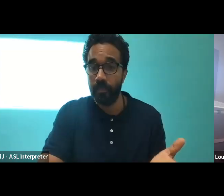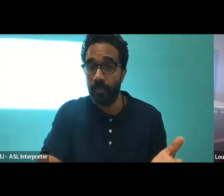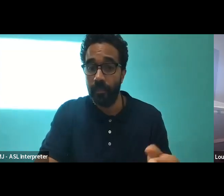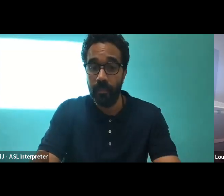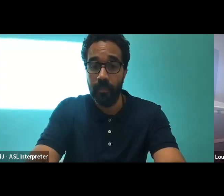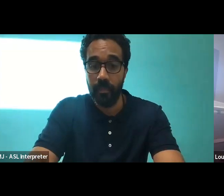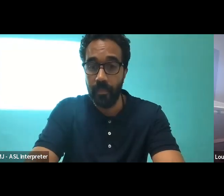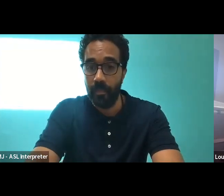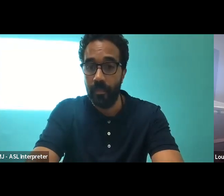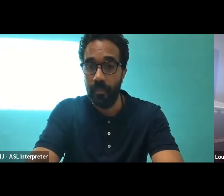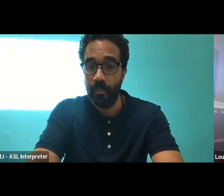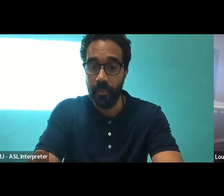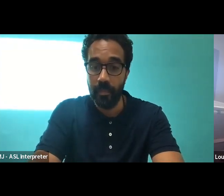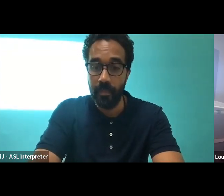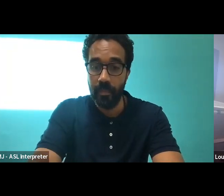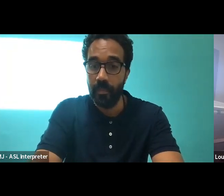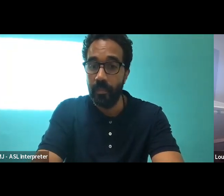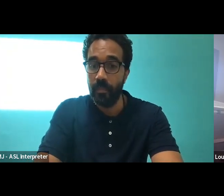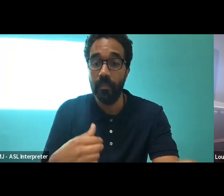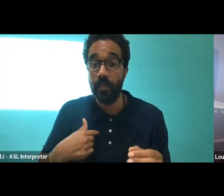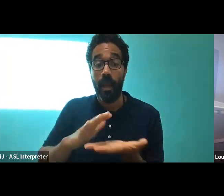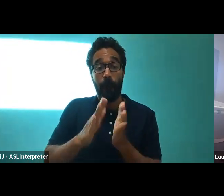Became the secretary of the organization